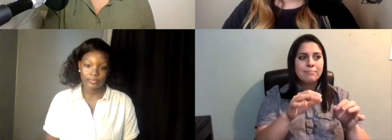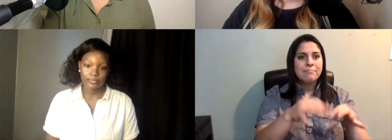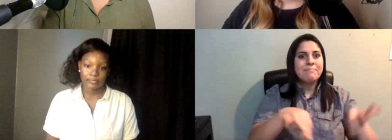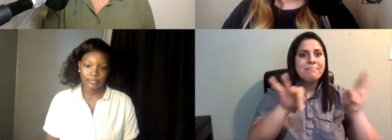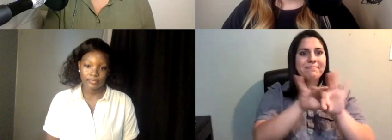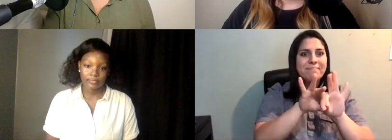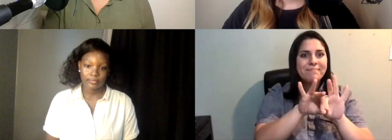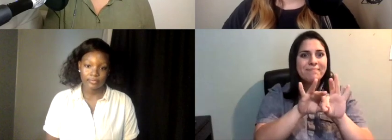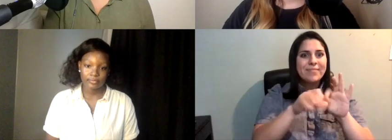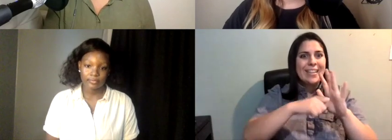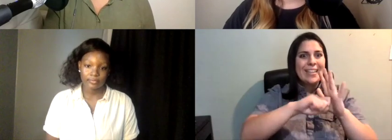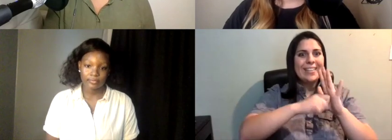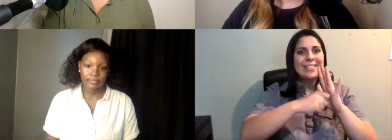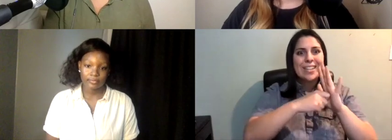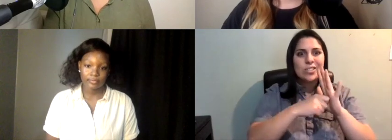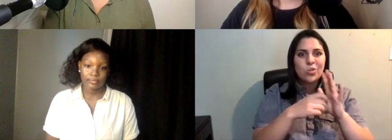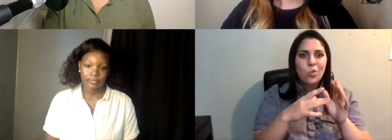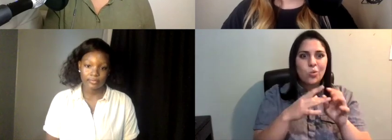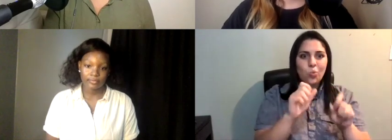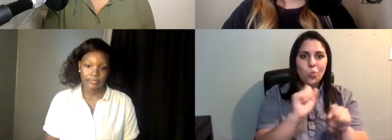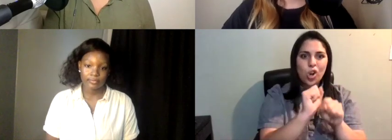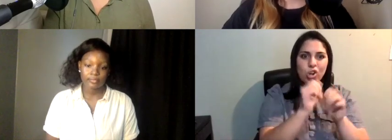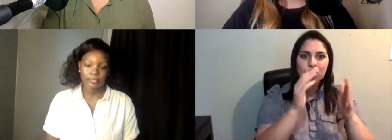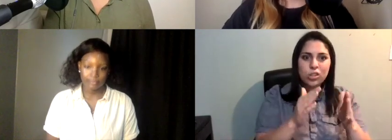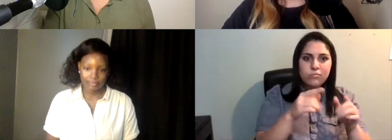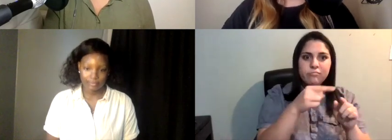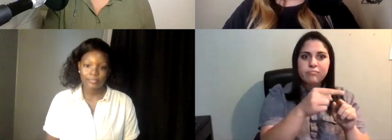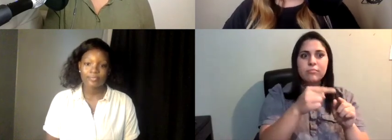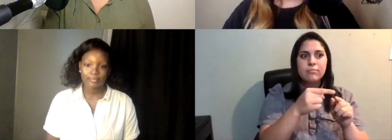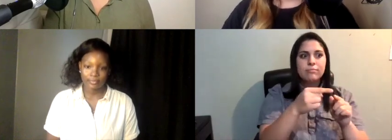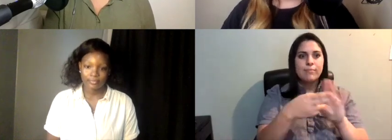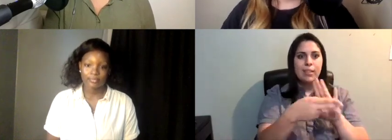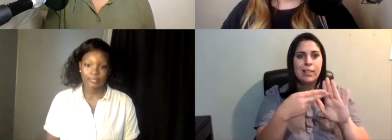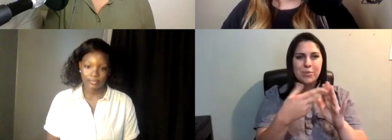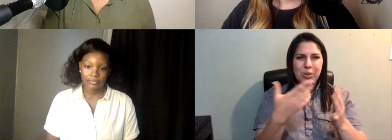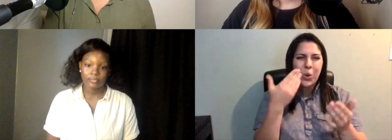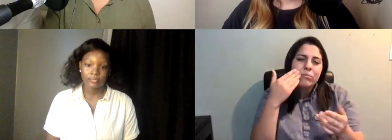on them. And it's just a really interesting time. And so they're calling